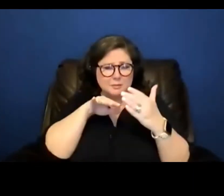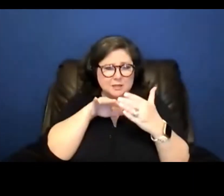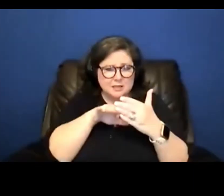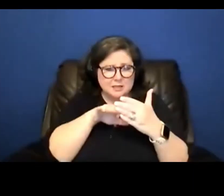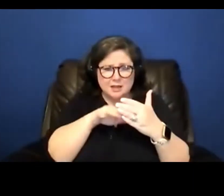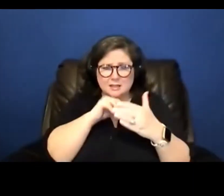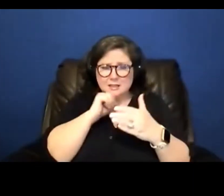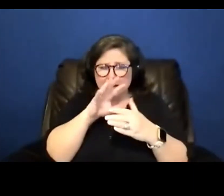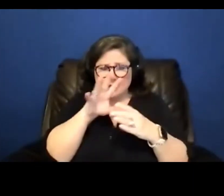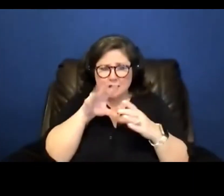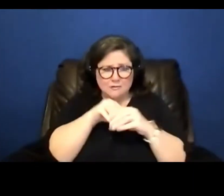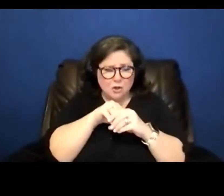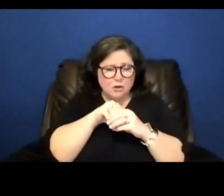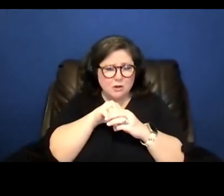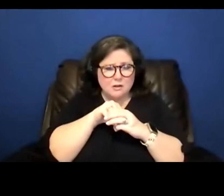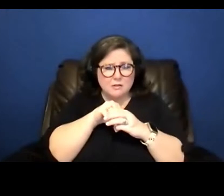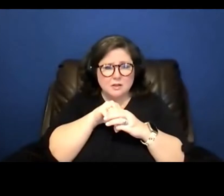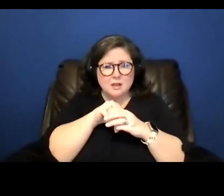not involve